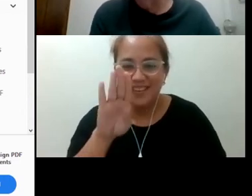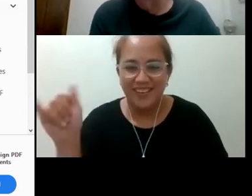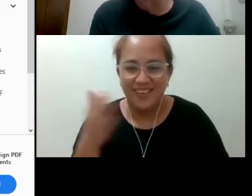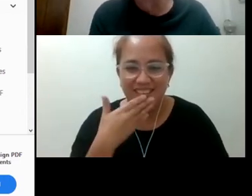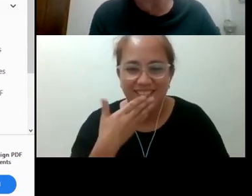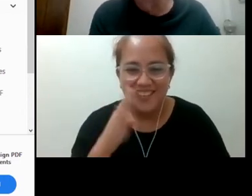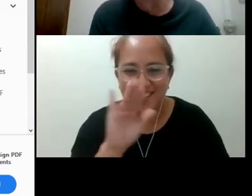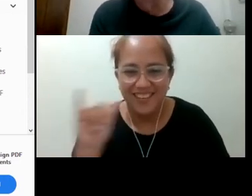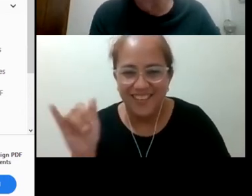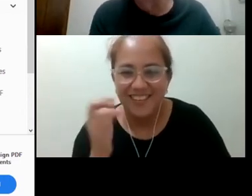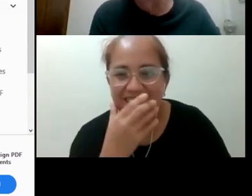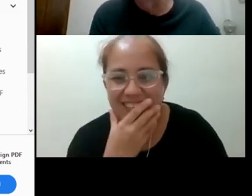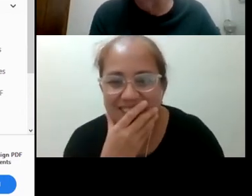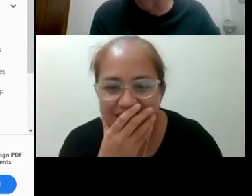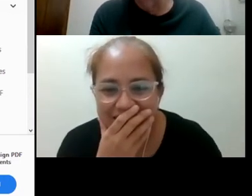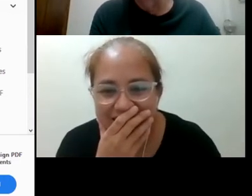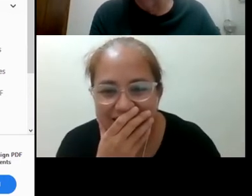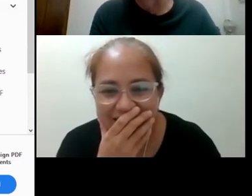Okay.